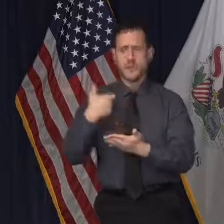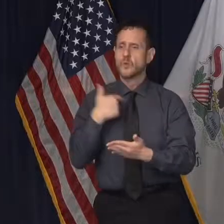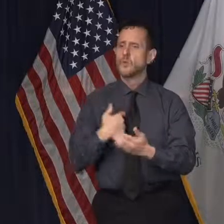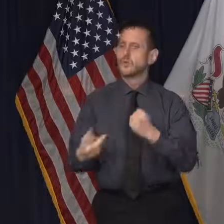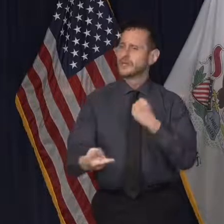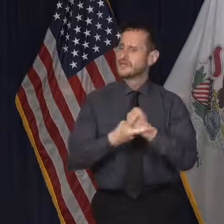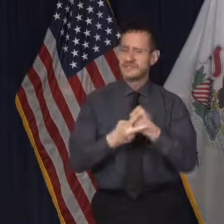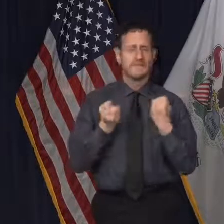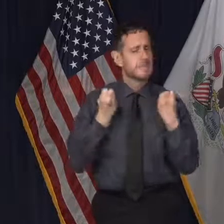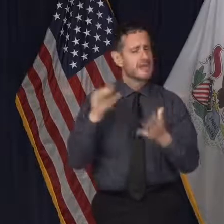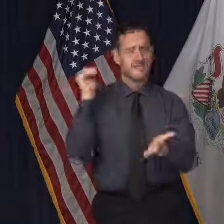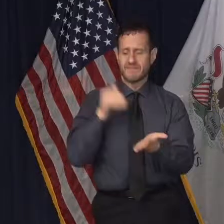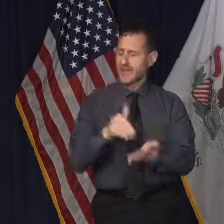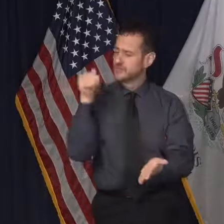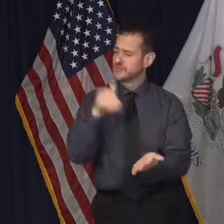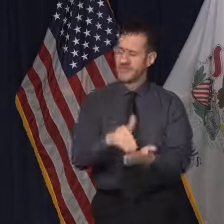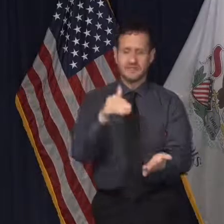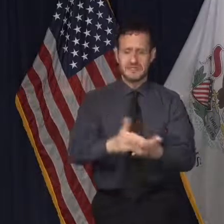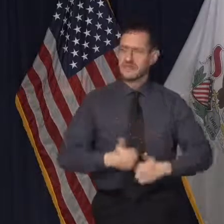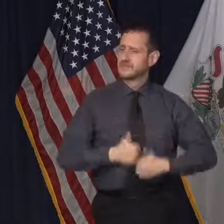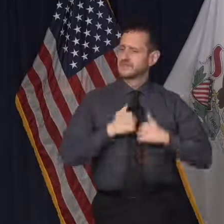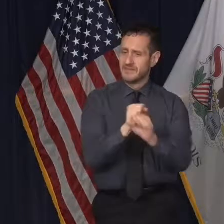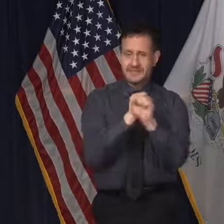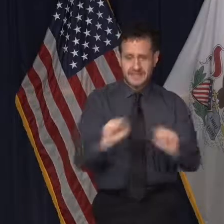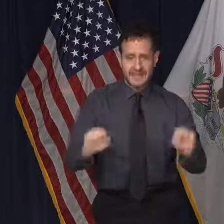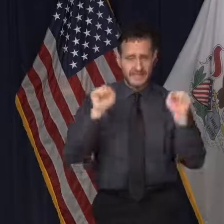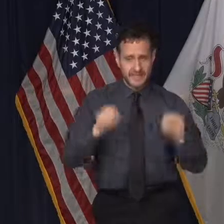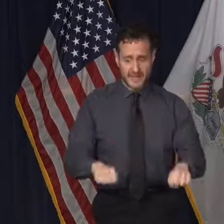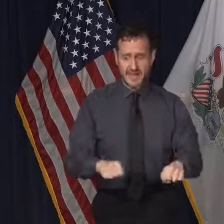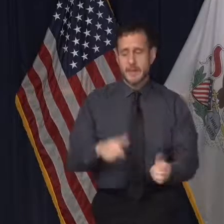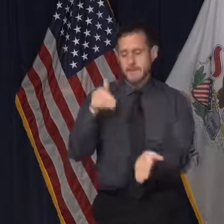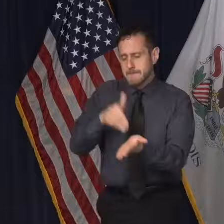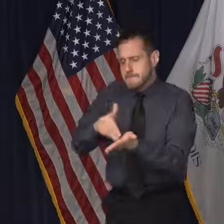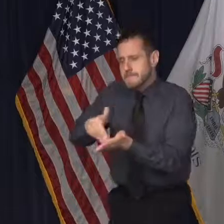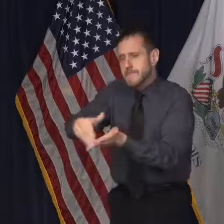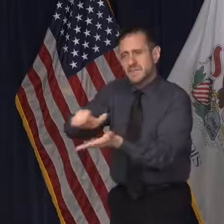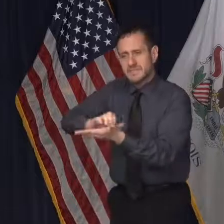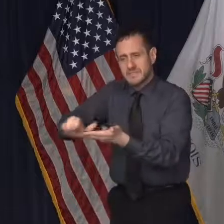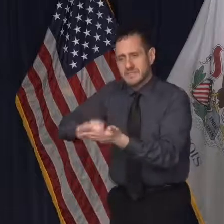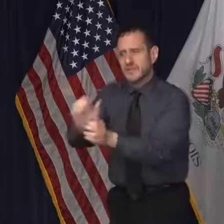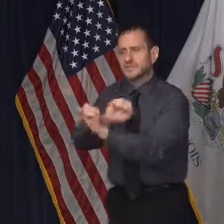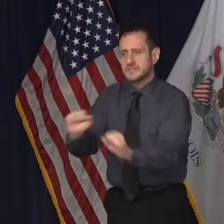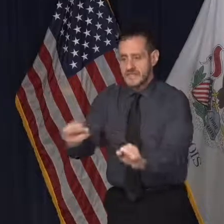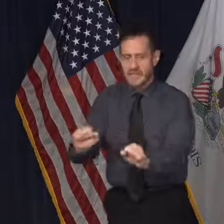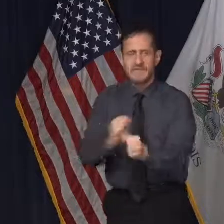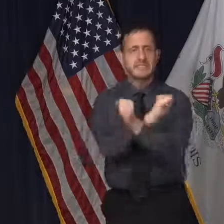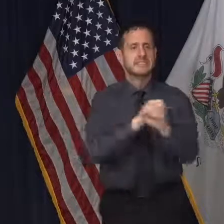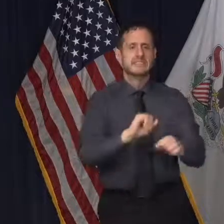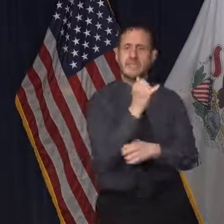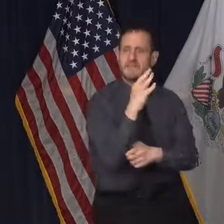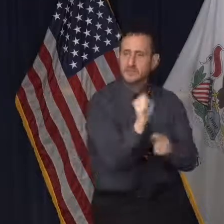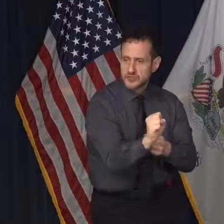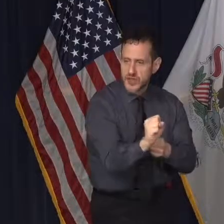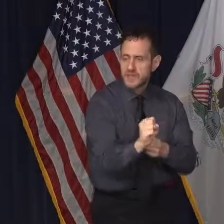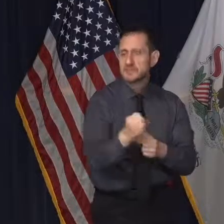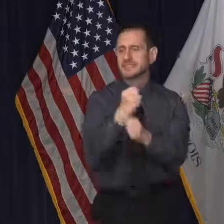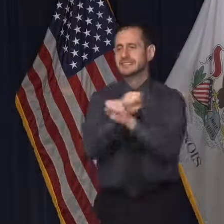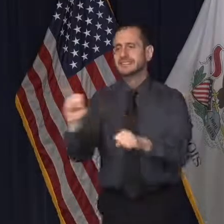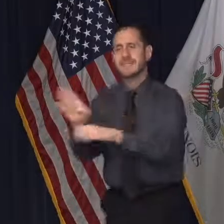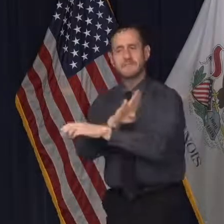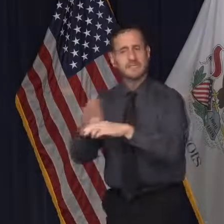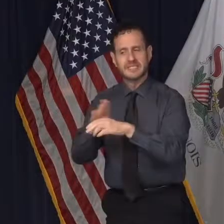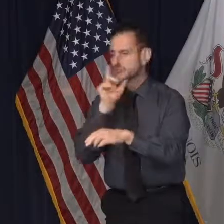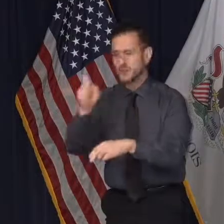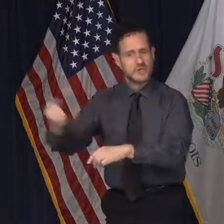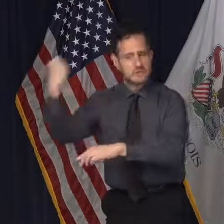thousands of lives. And we could save millions of dollars when we think of the jobs saved, the businesses saved, the